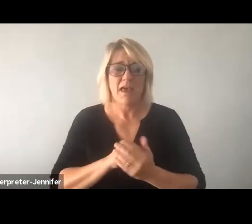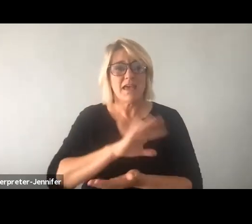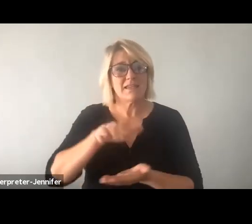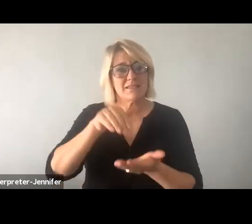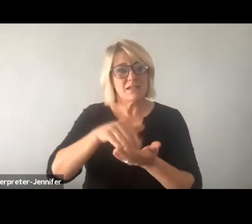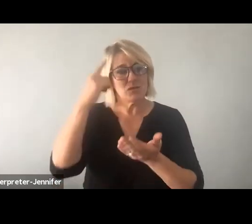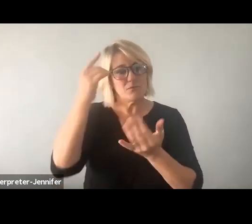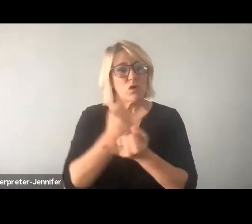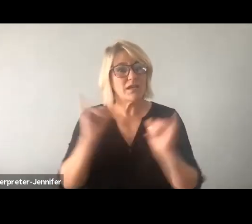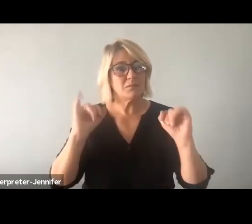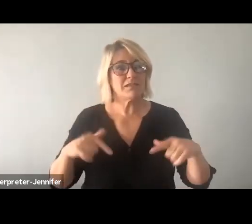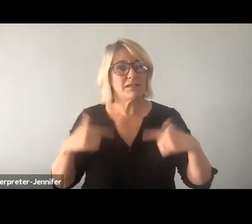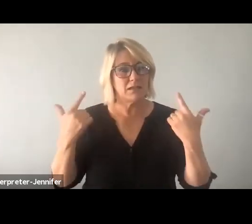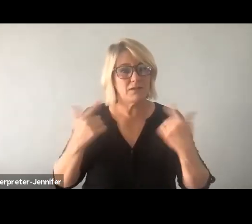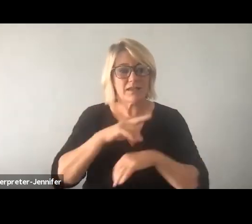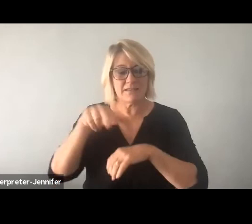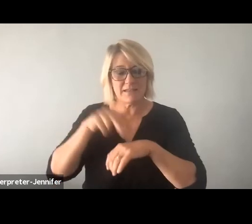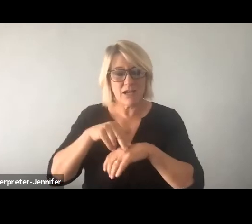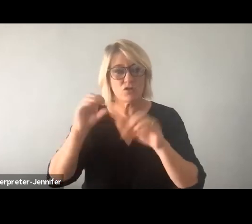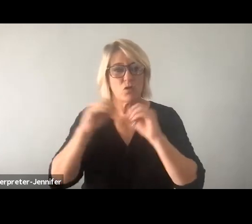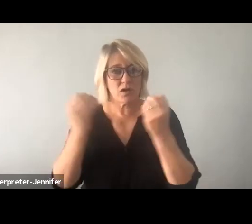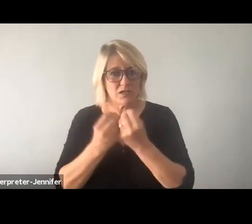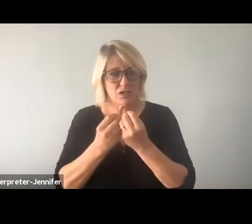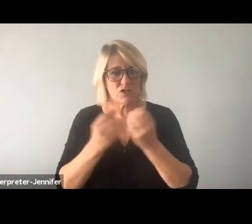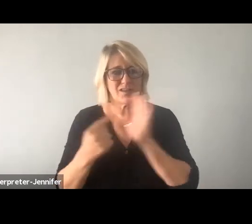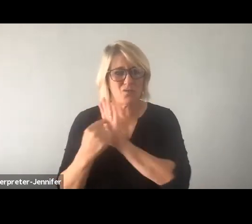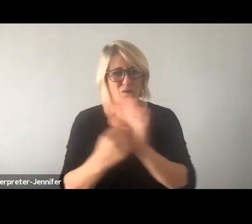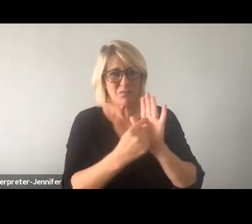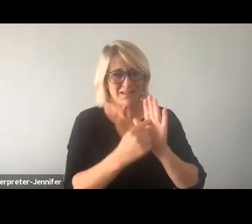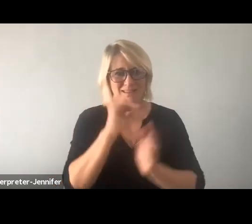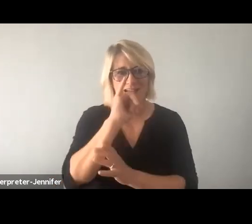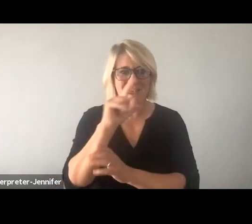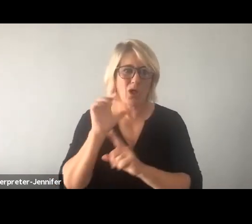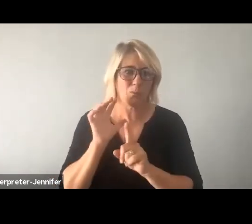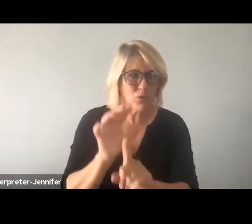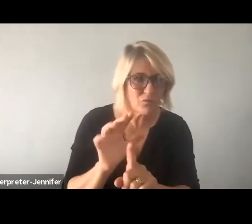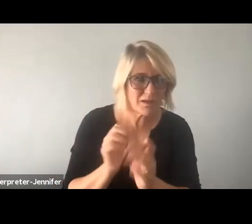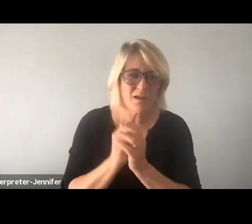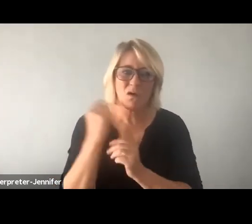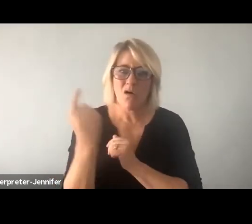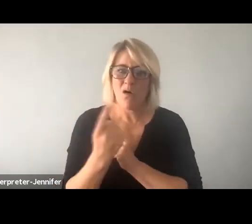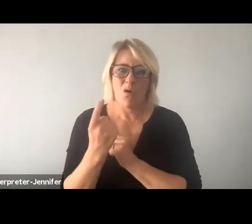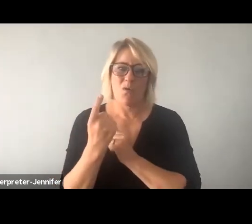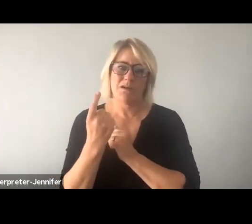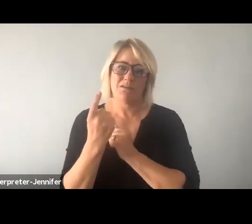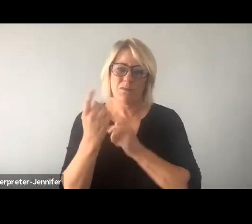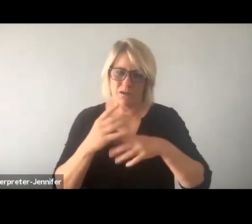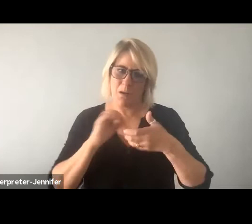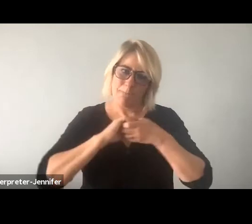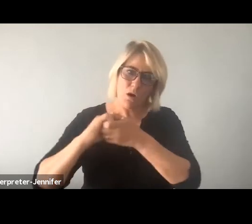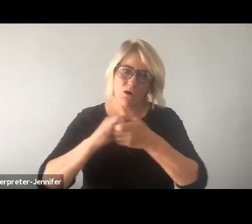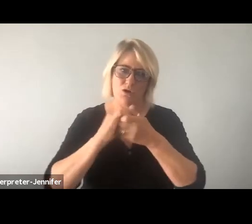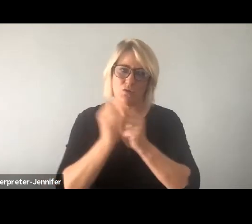Independent Living and the national organizations that represent the IL movement have always been key partners in my